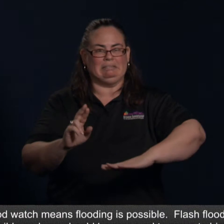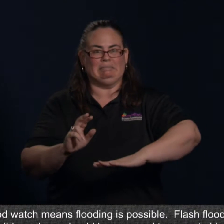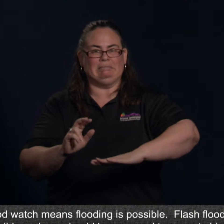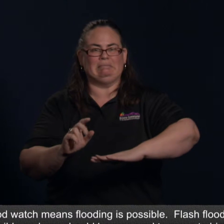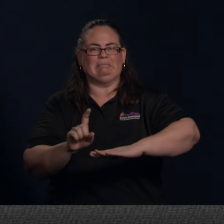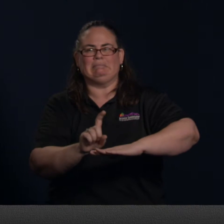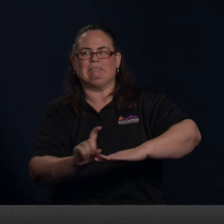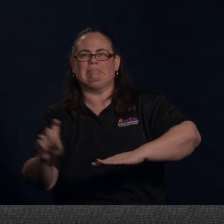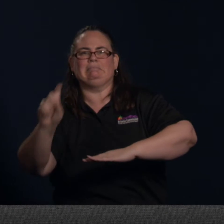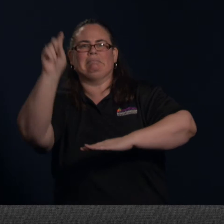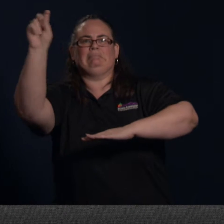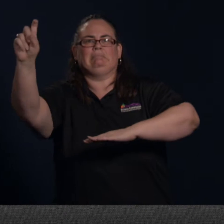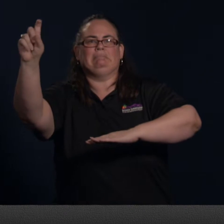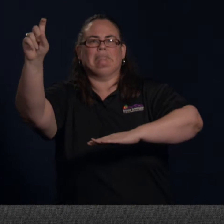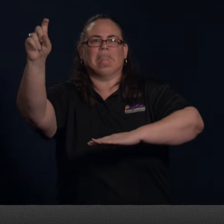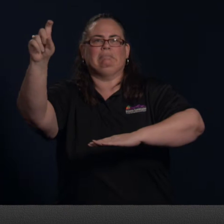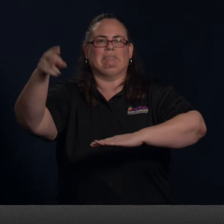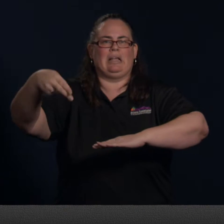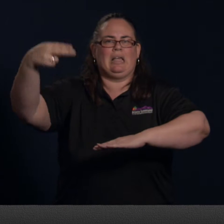ground.